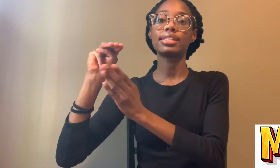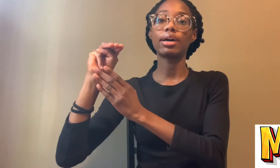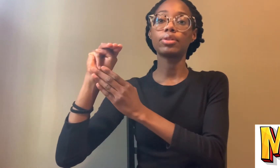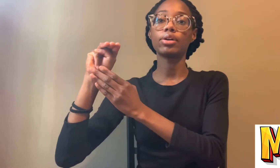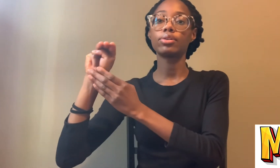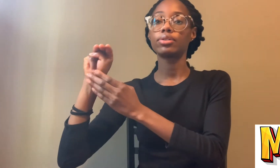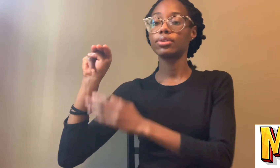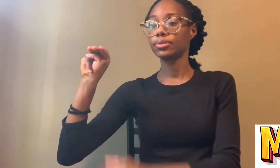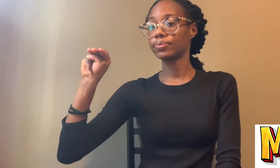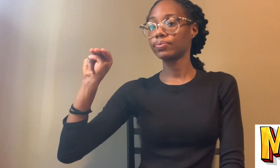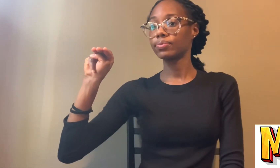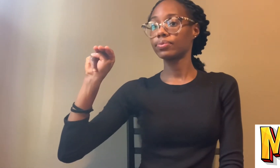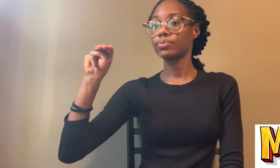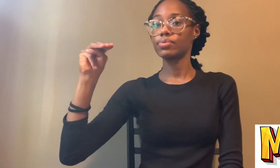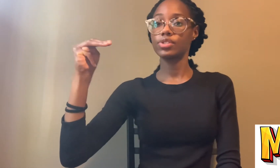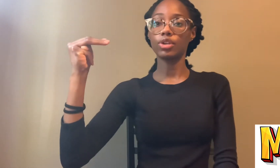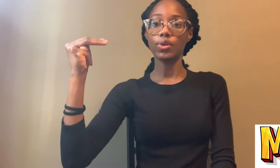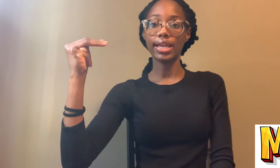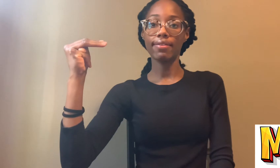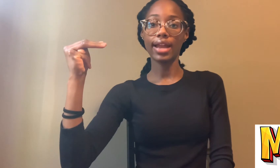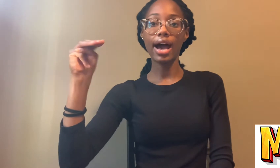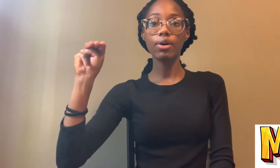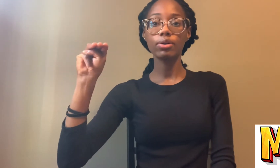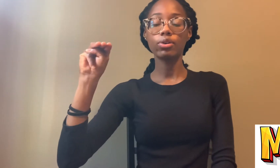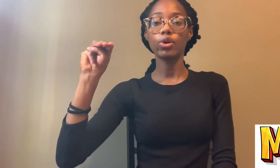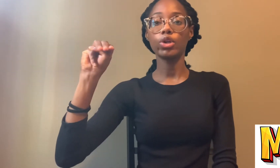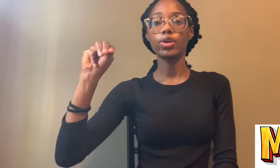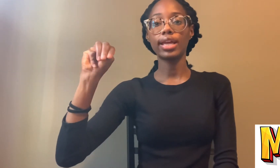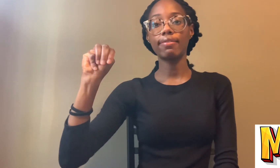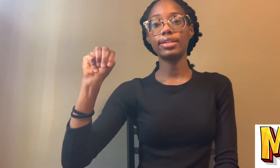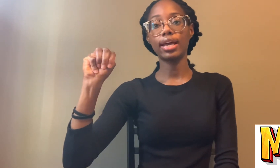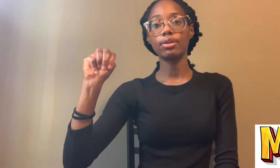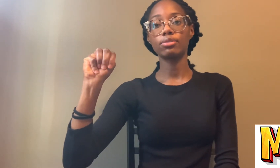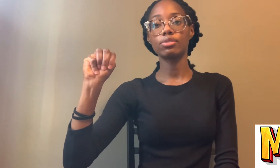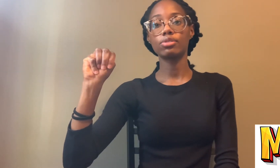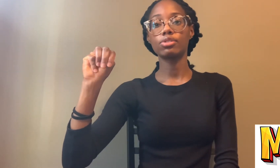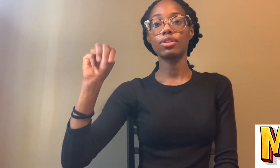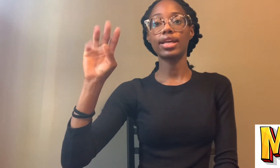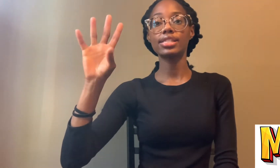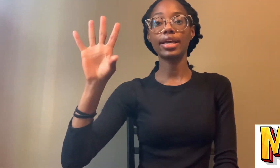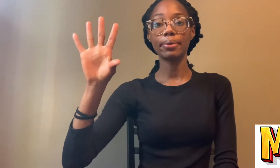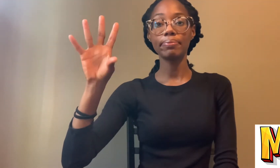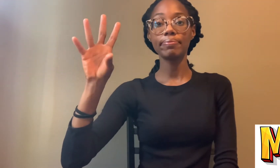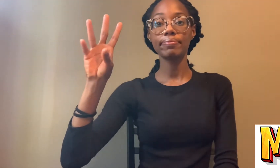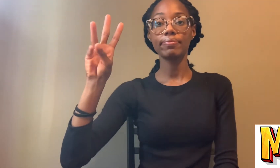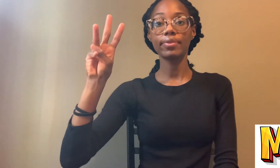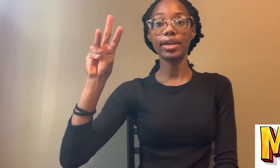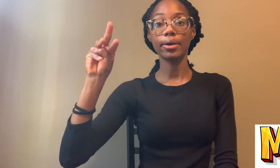though. So you can have it out or you can have it down. So that's M. M.